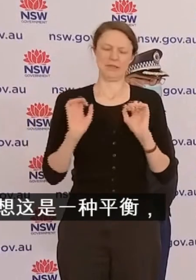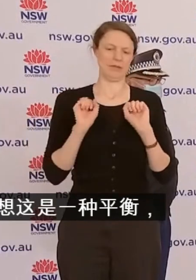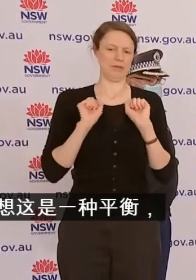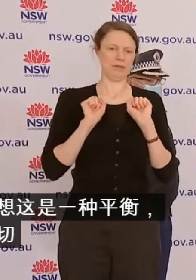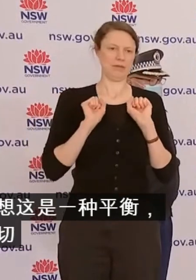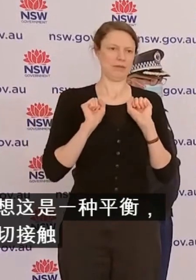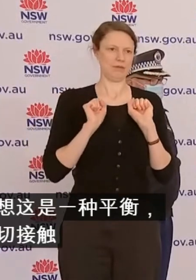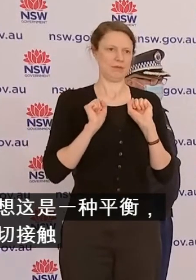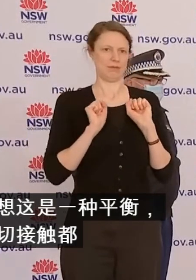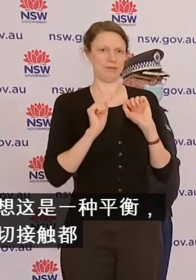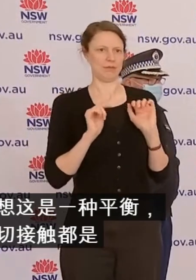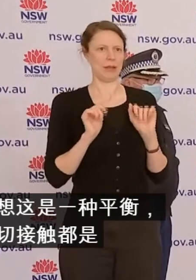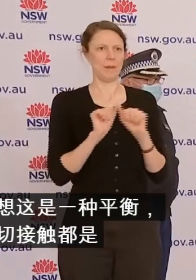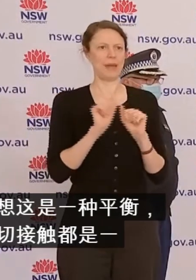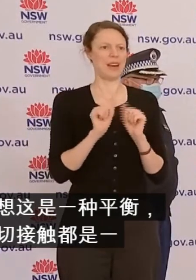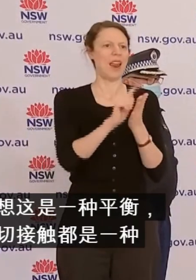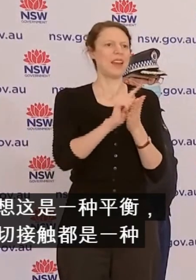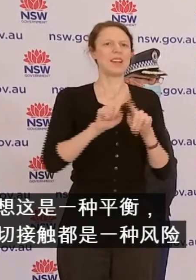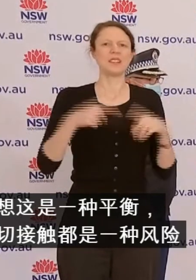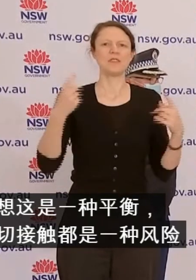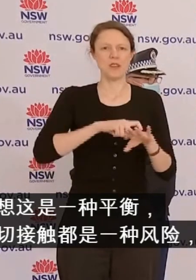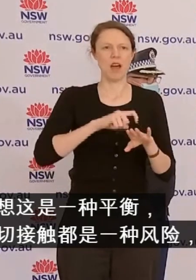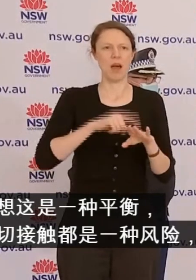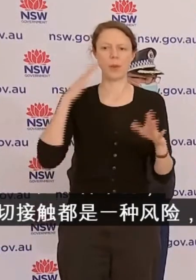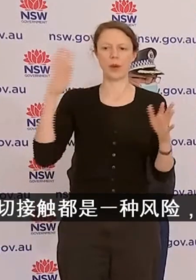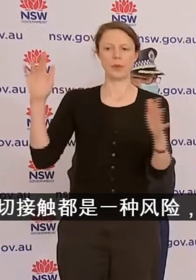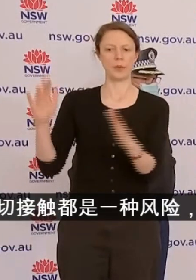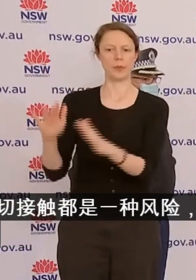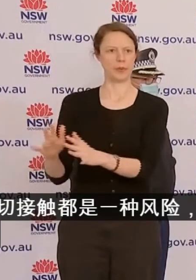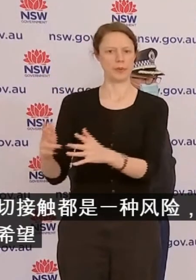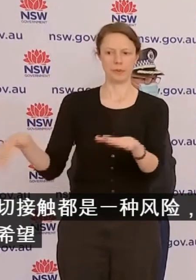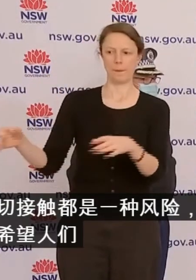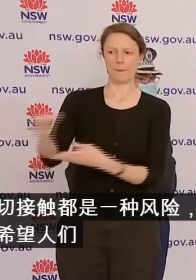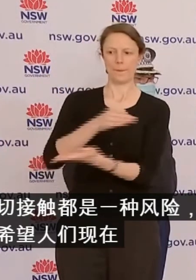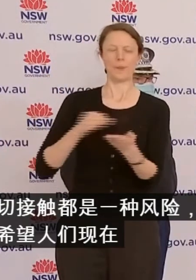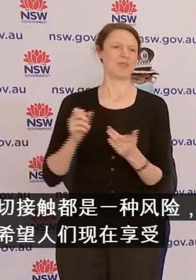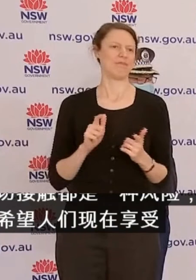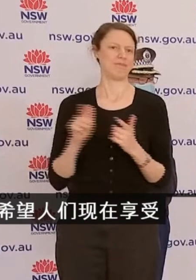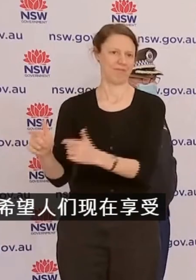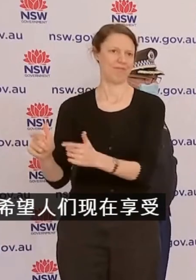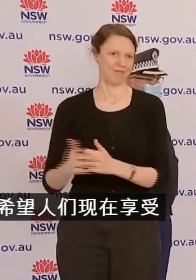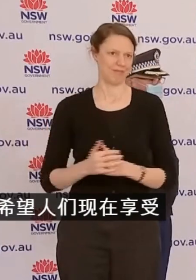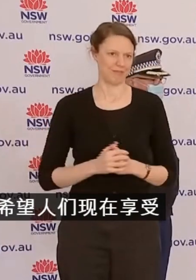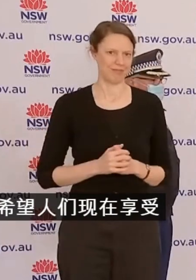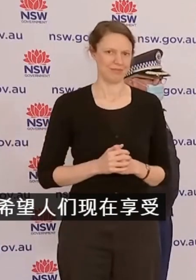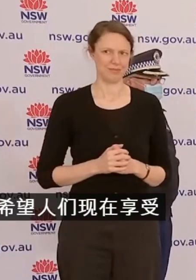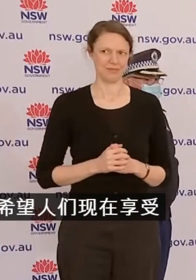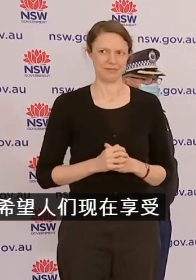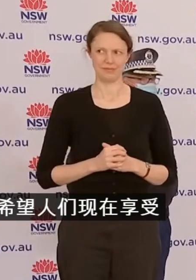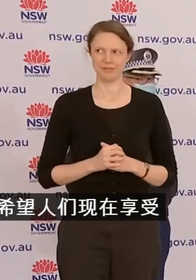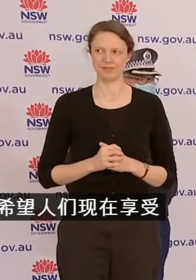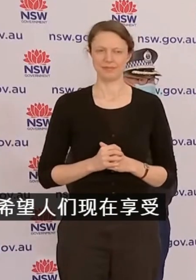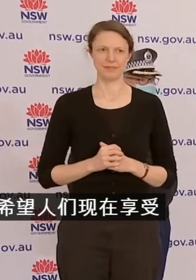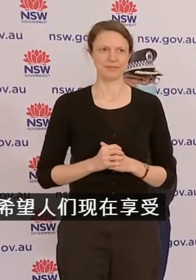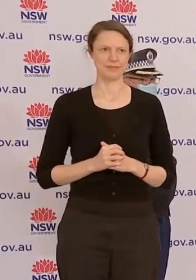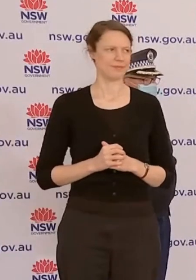All contact, close contact, is a risk, but we do want people to enjoy the outdoor environments.